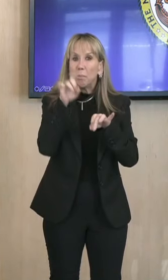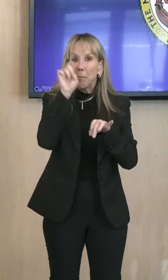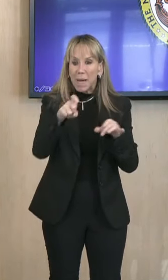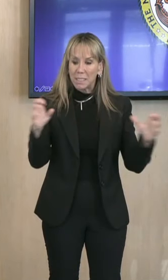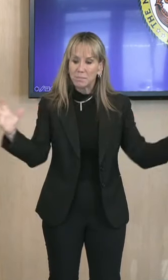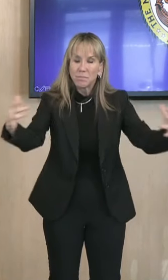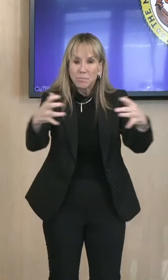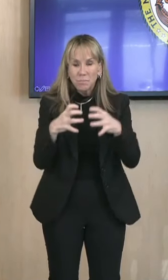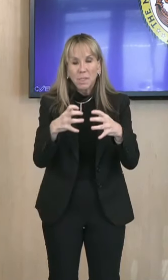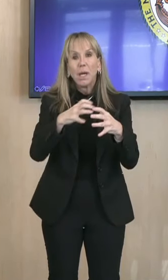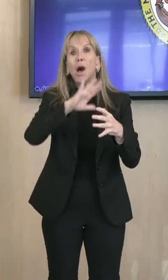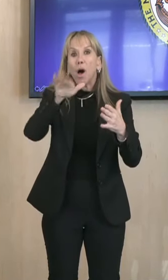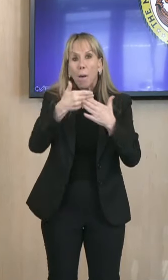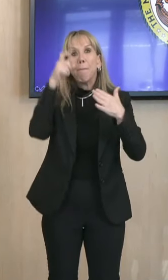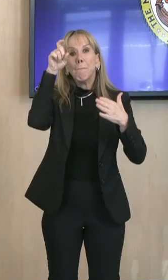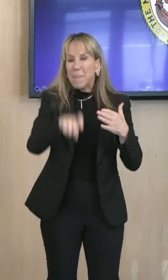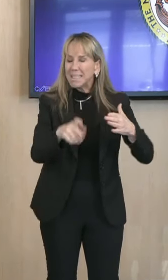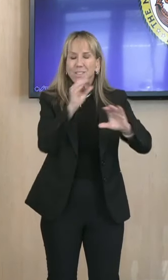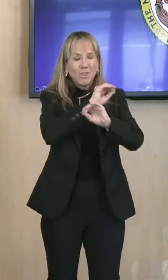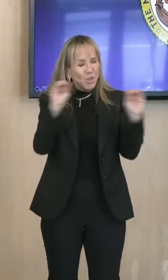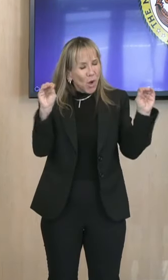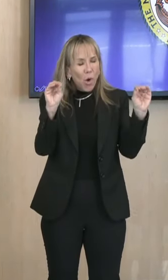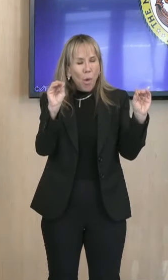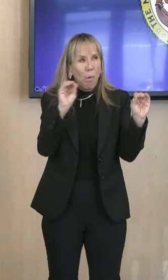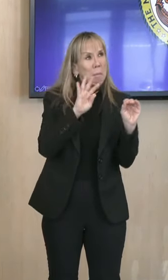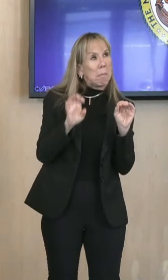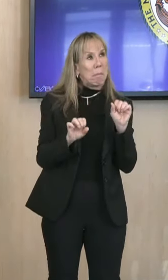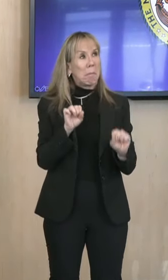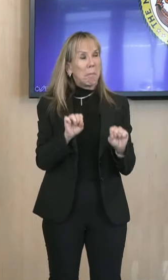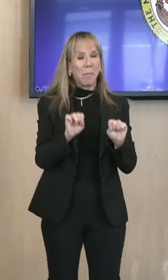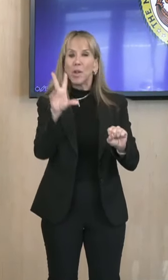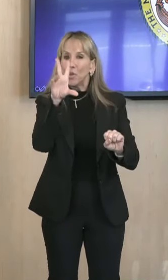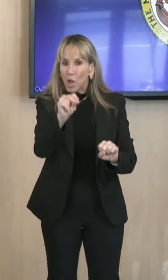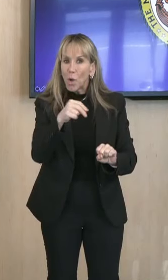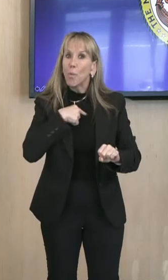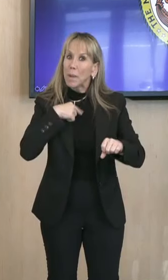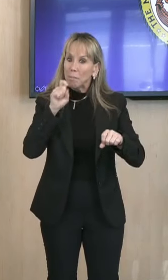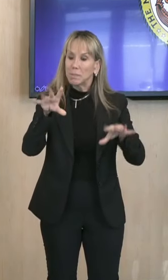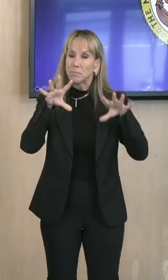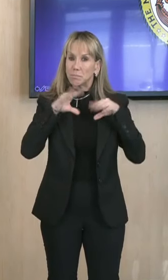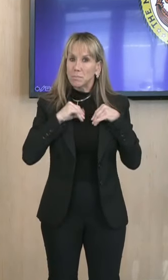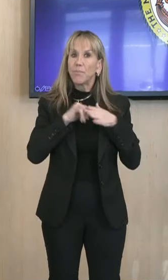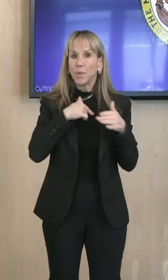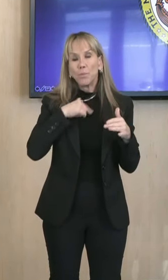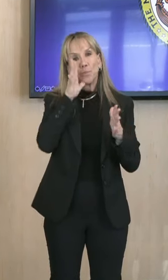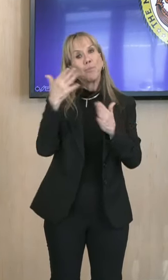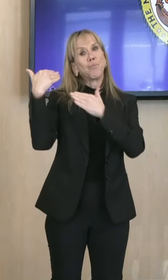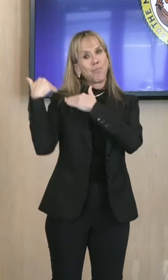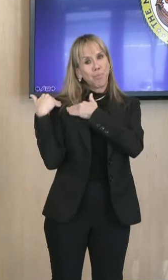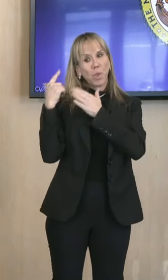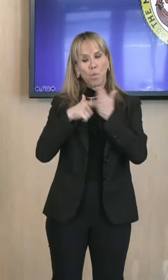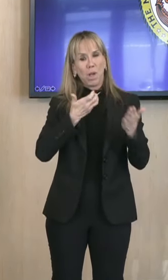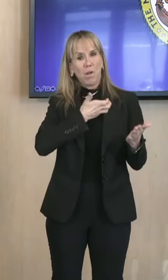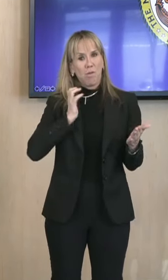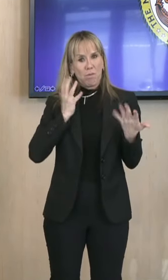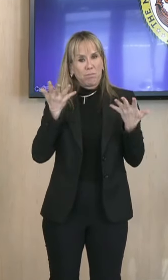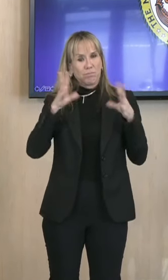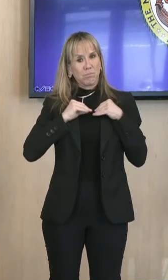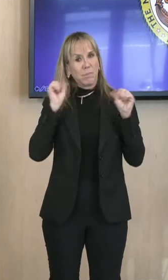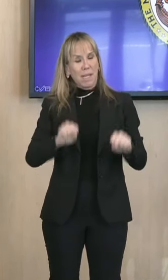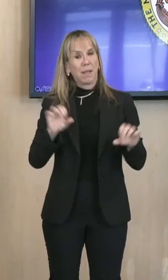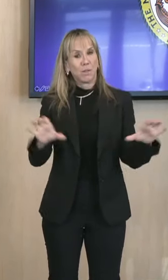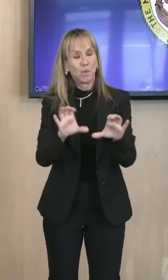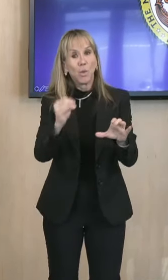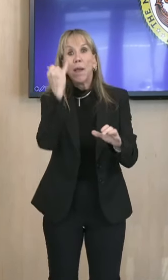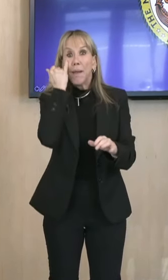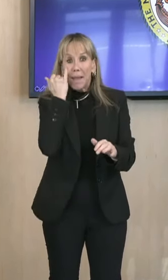all make an absolute, unequivocal commitment that we will shoulder our share of the load. And if we do these things in the month of